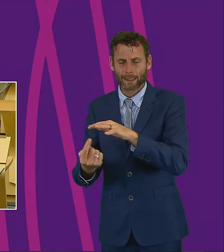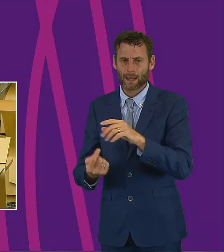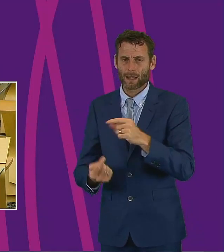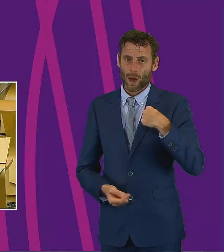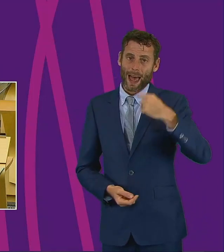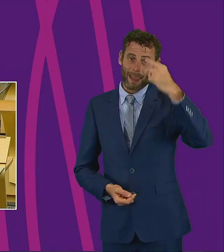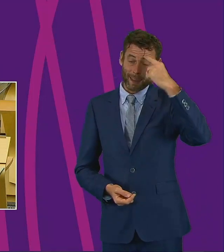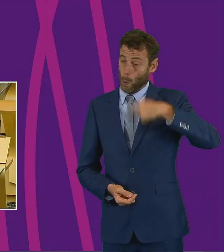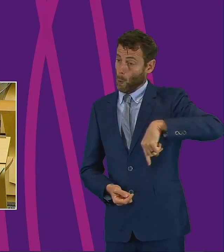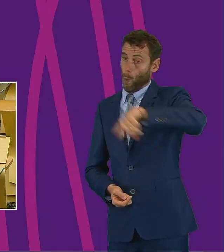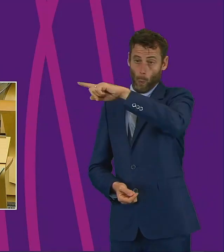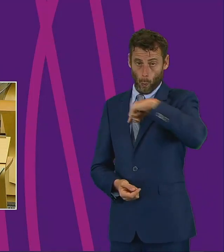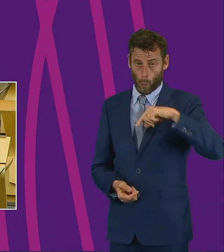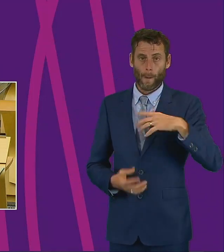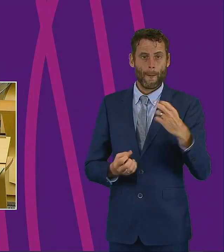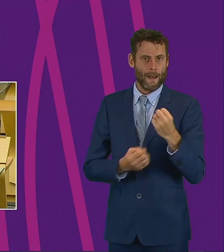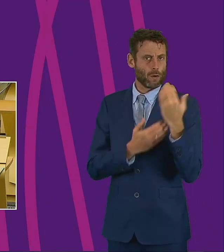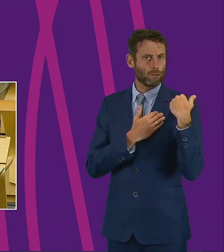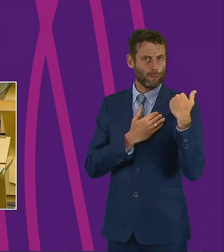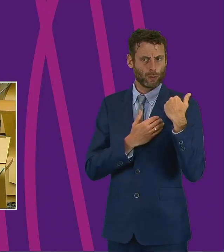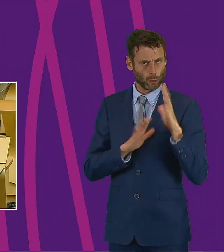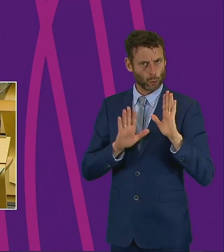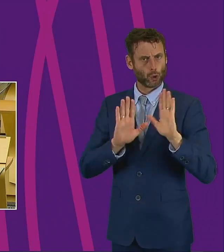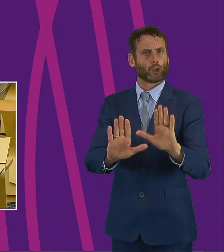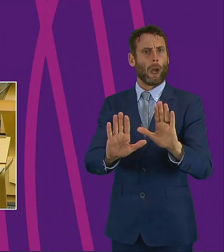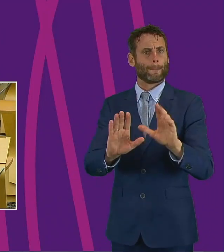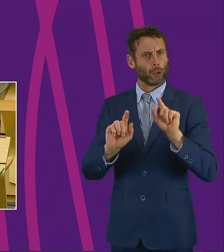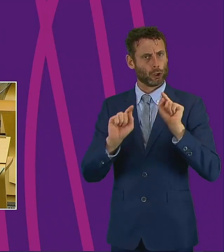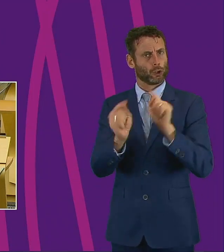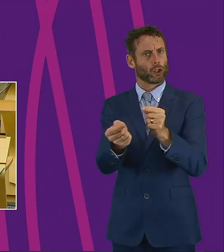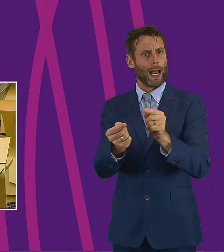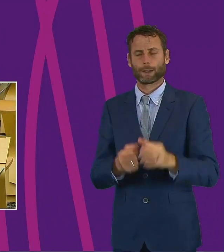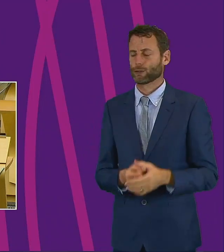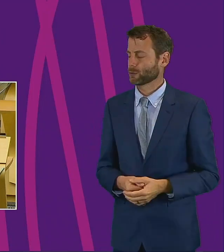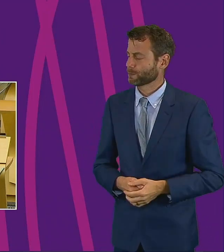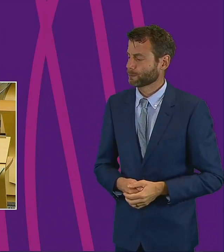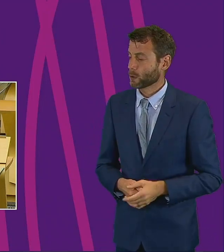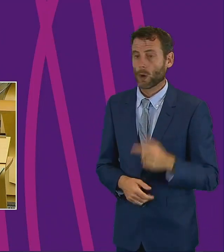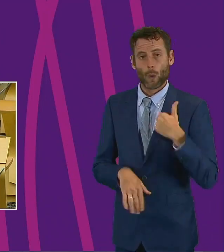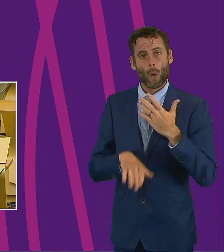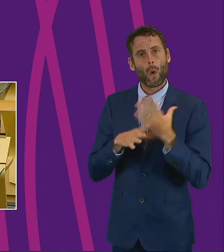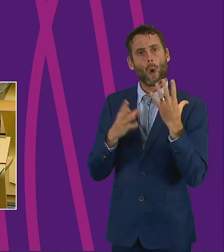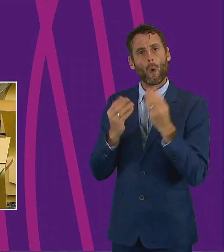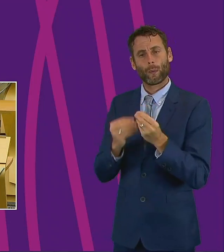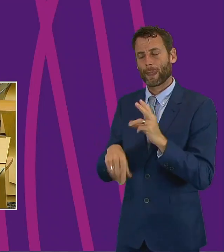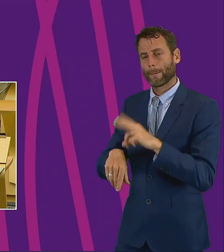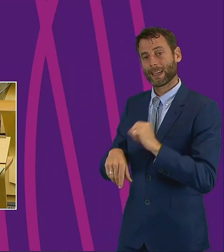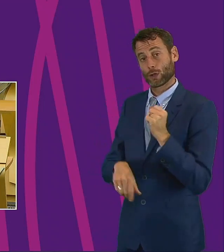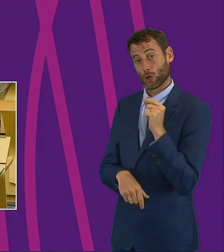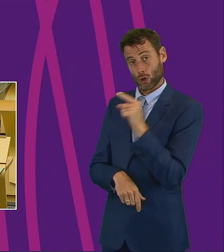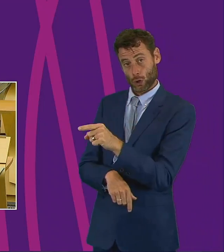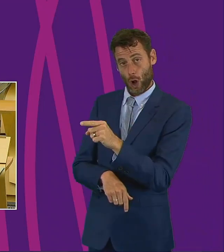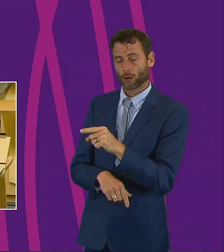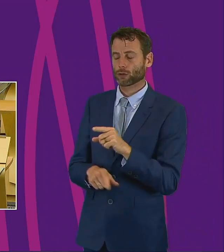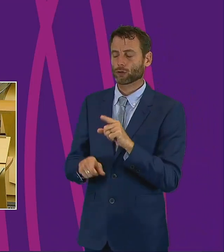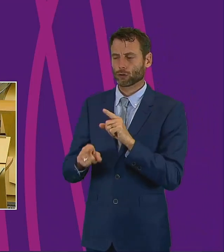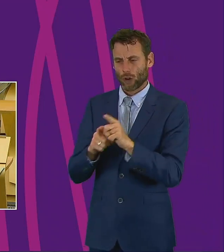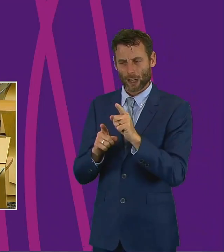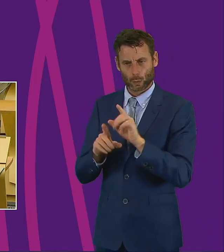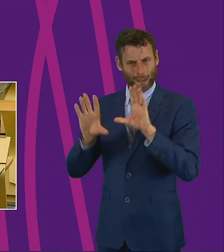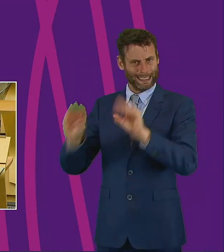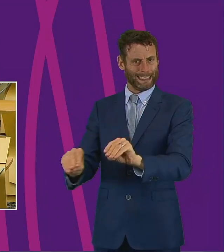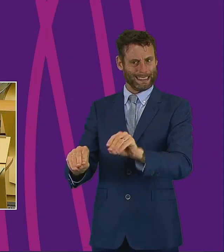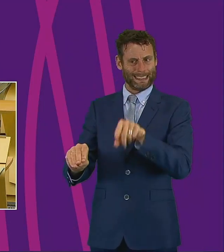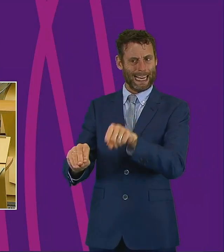have a responsibility to challenge it. We also continue to work closely with Police Scotland and partners to tackle hate crime, including developing